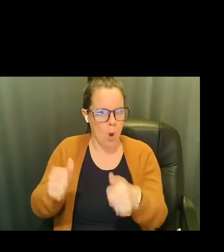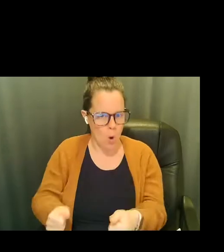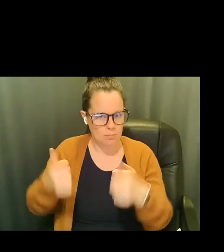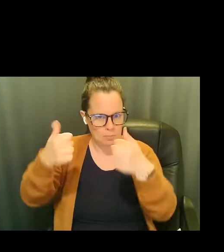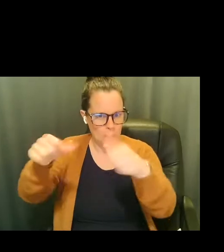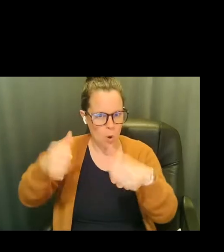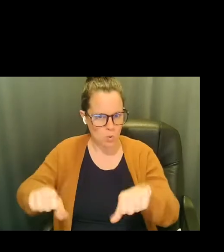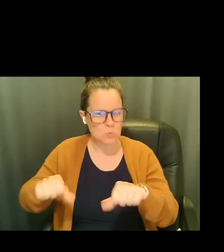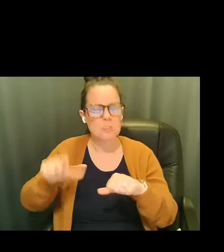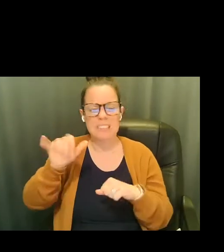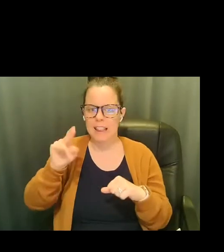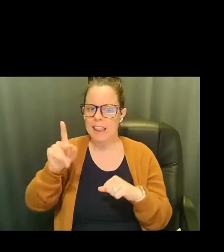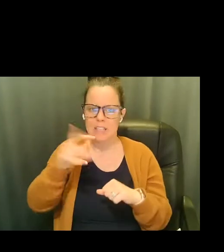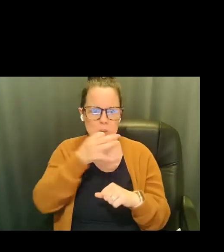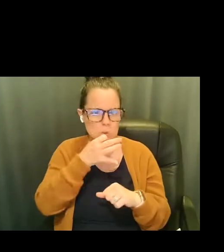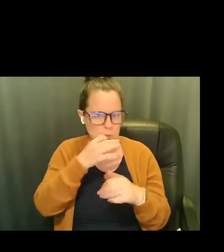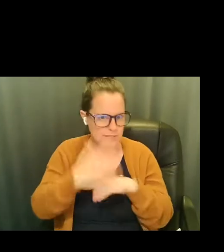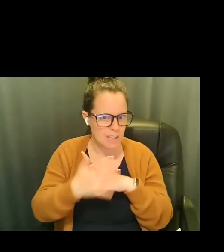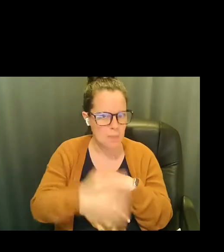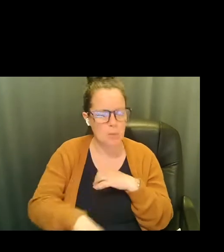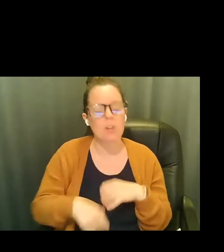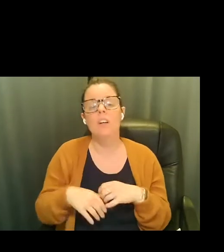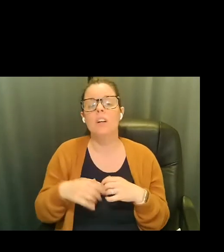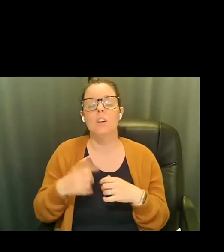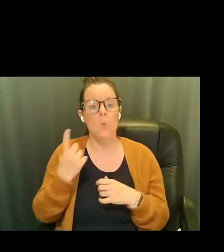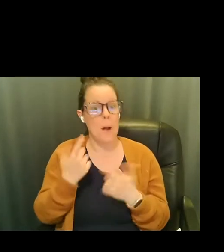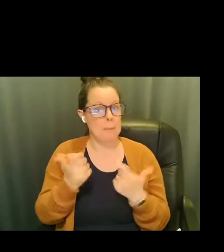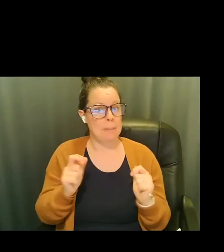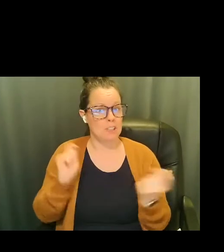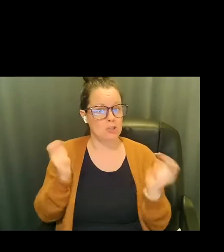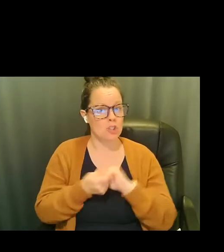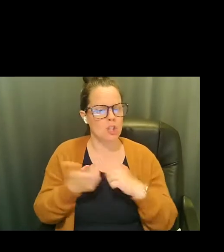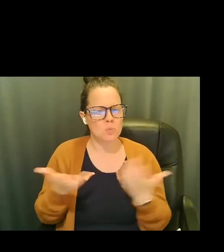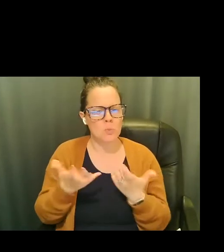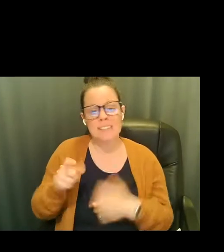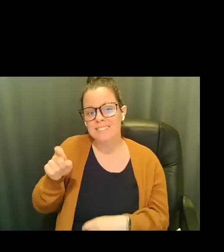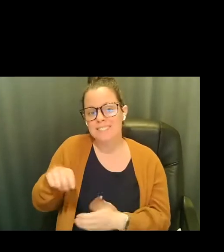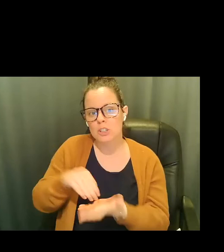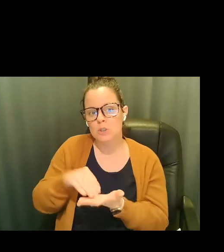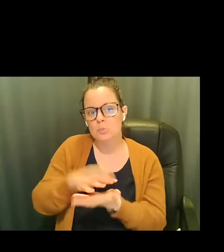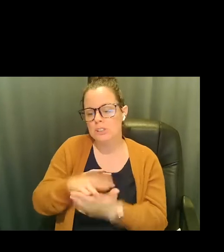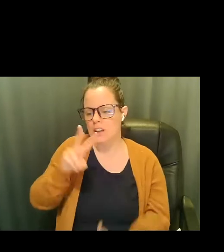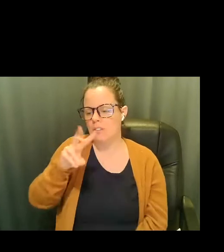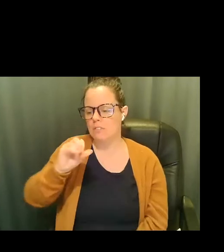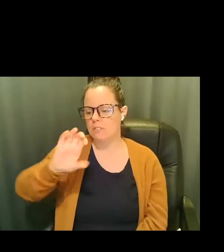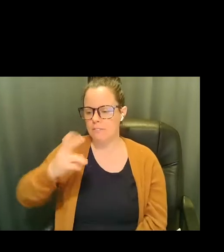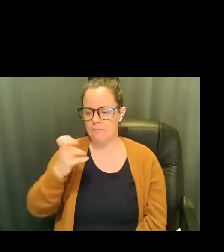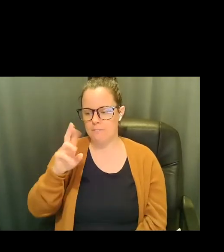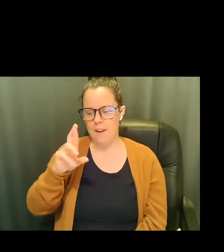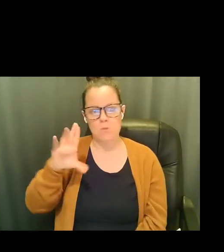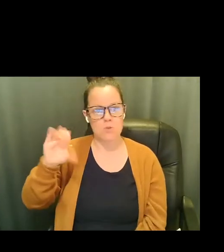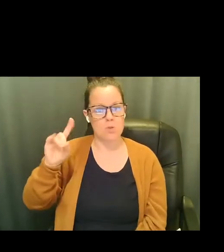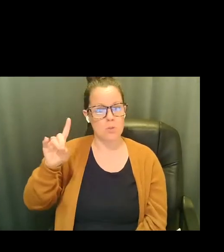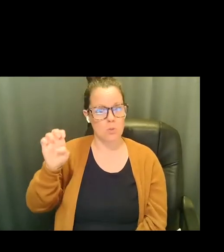available. One of the biggest changes with the system is the need to put in a voucher code. These voucher codes will